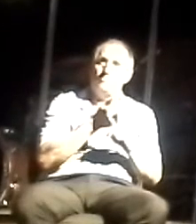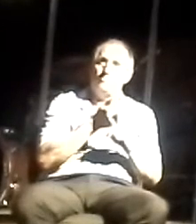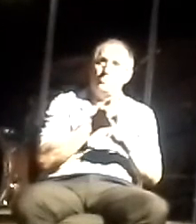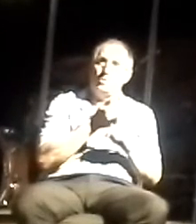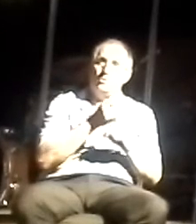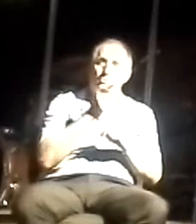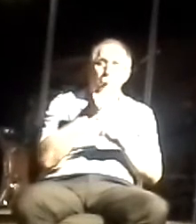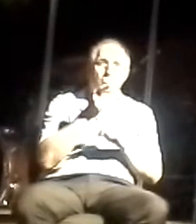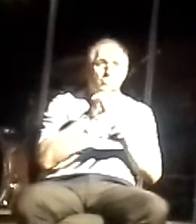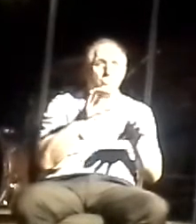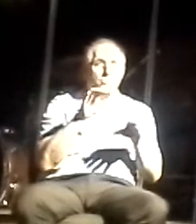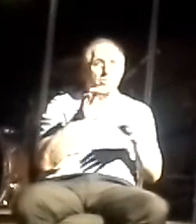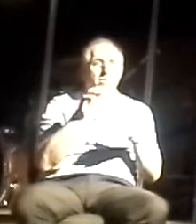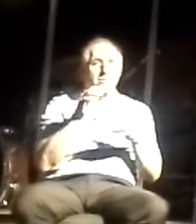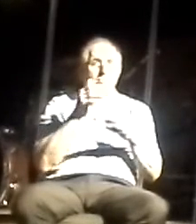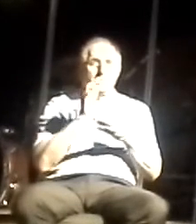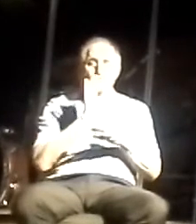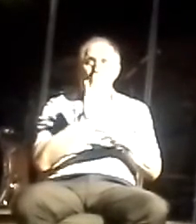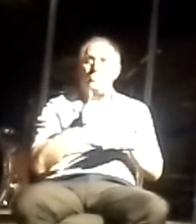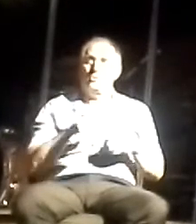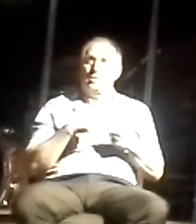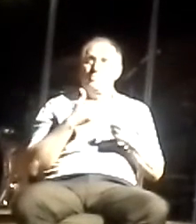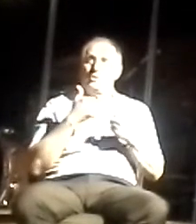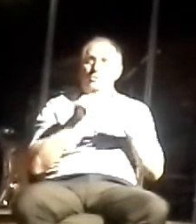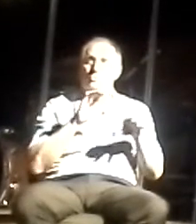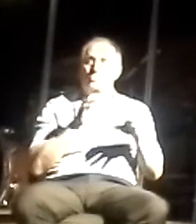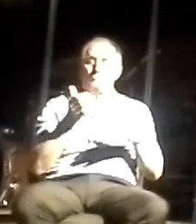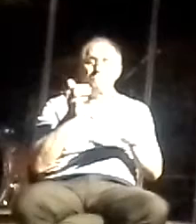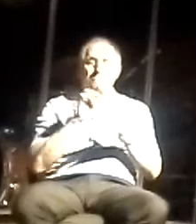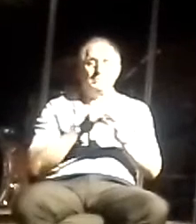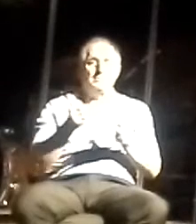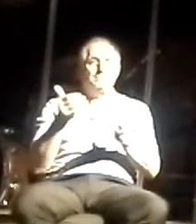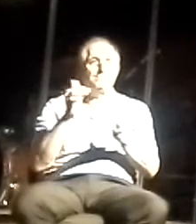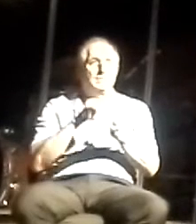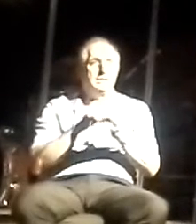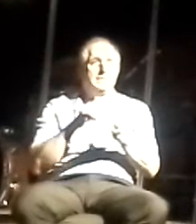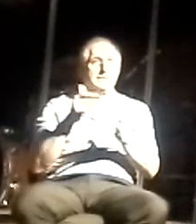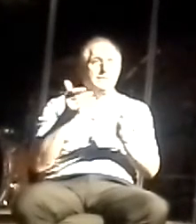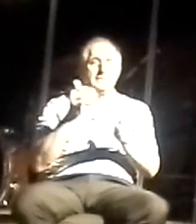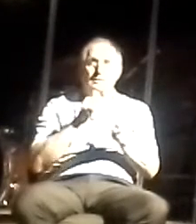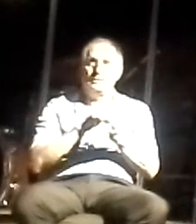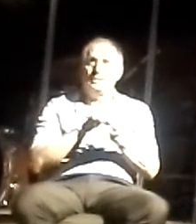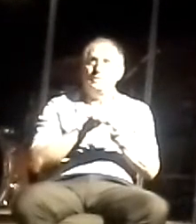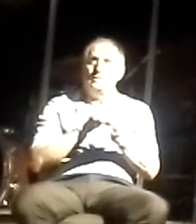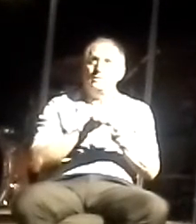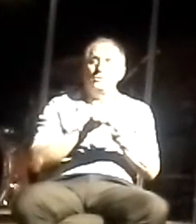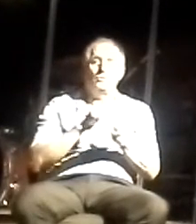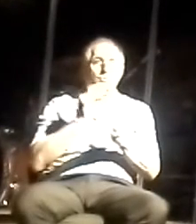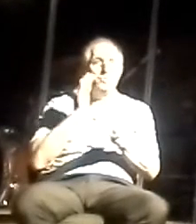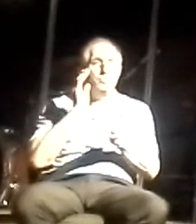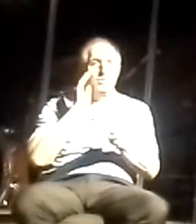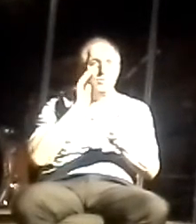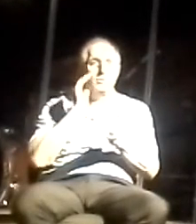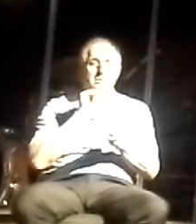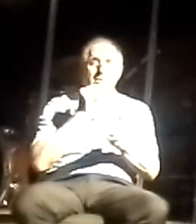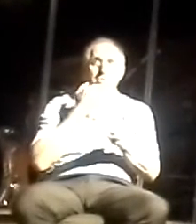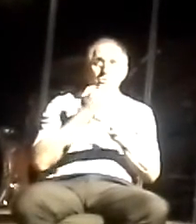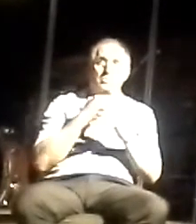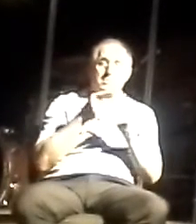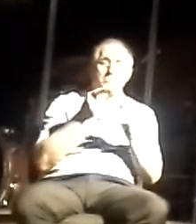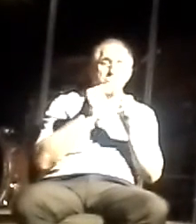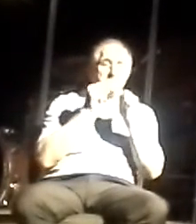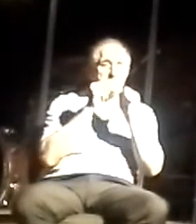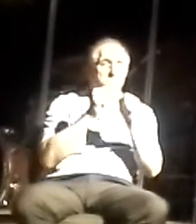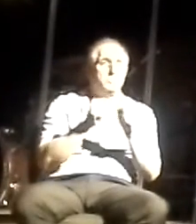Do you have something that you keep doing, saying, being a part of that you know is not good, but you just